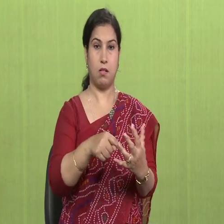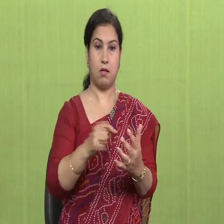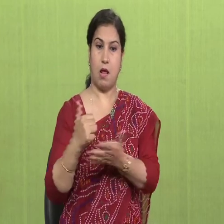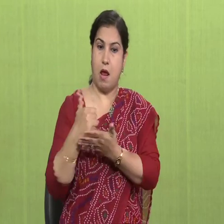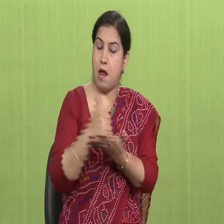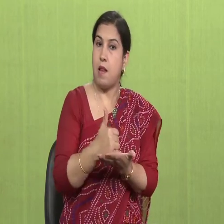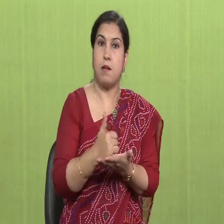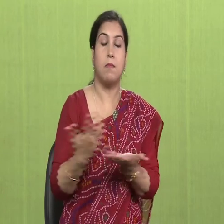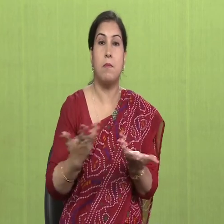approximately